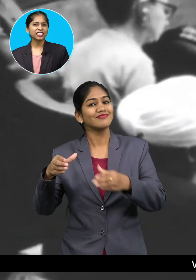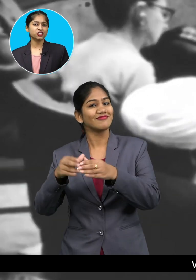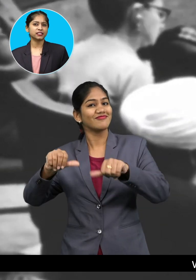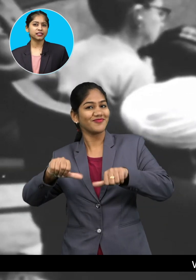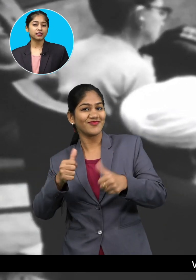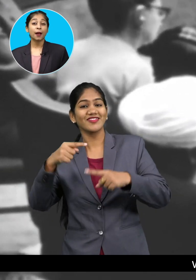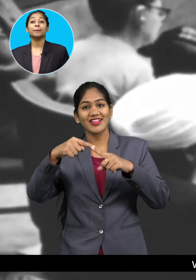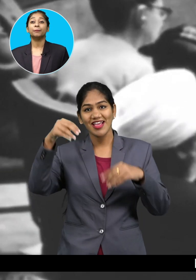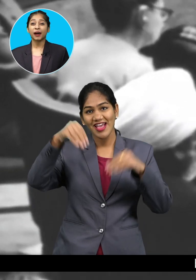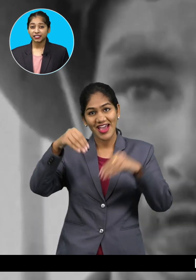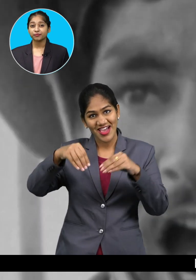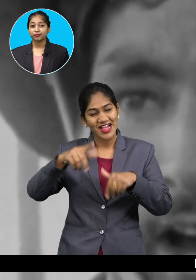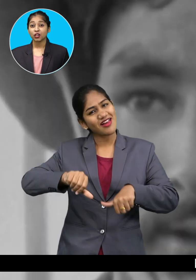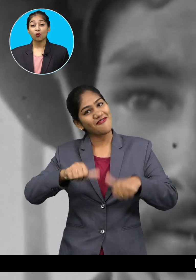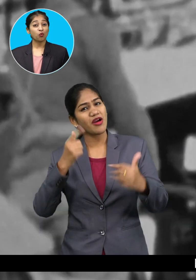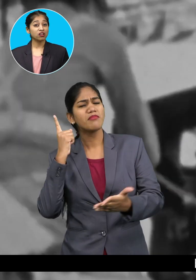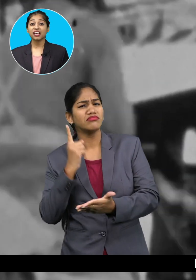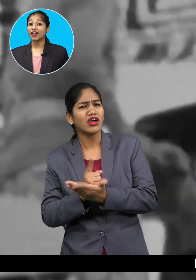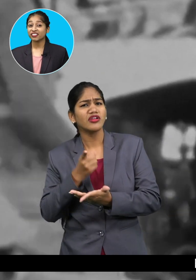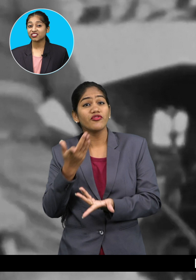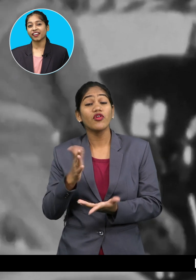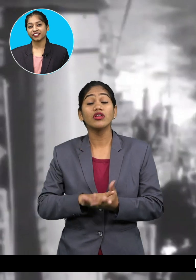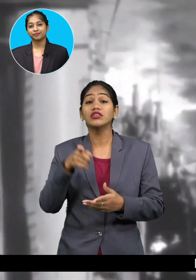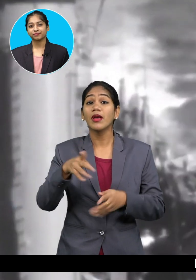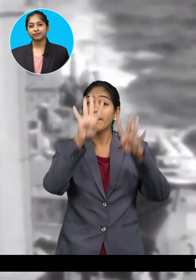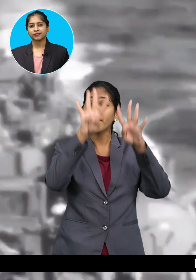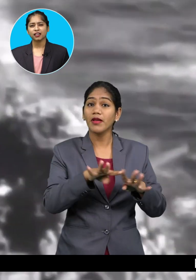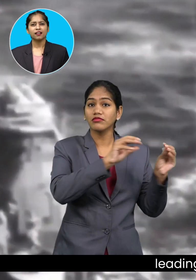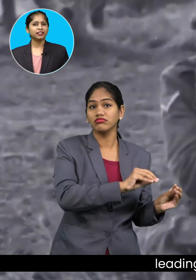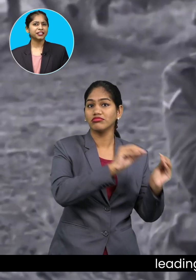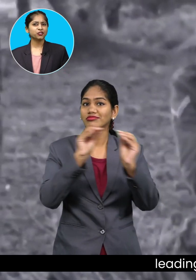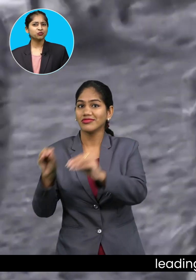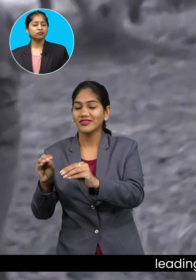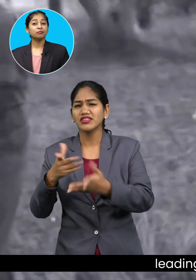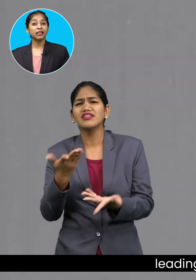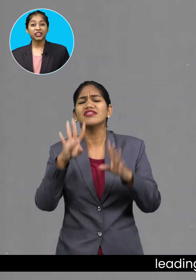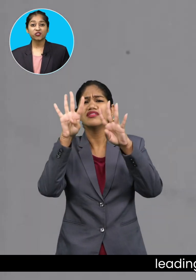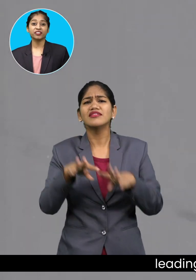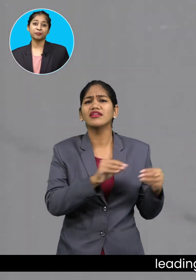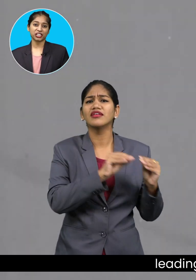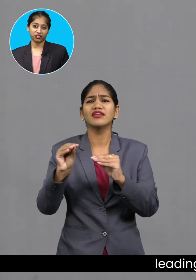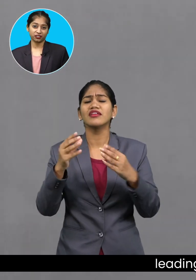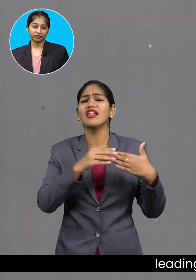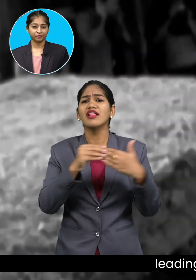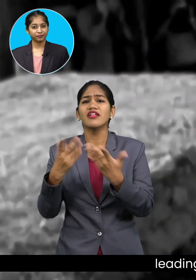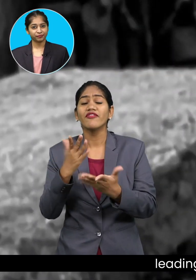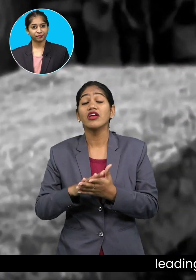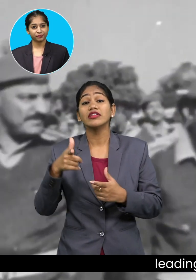won the elections but was arrested, leading to military